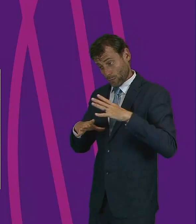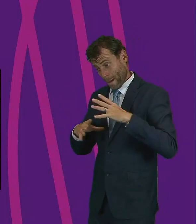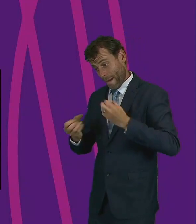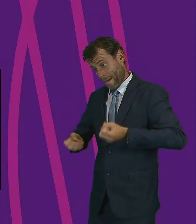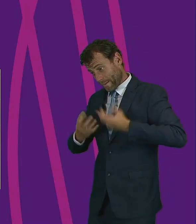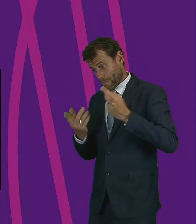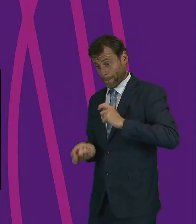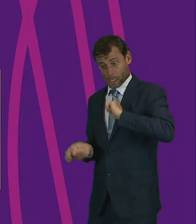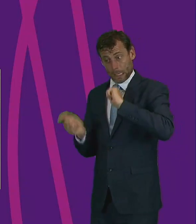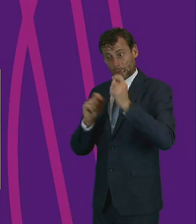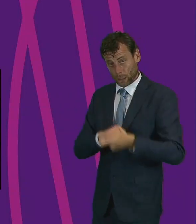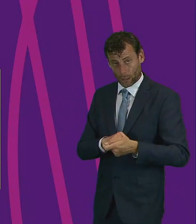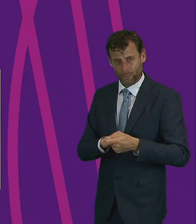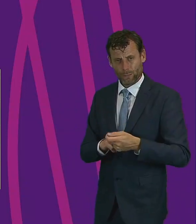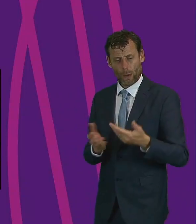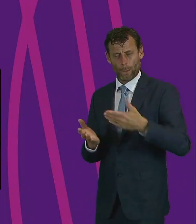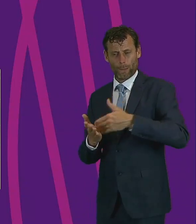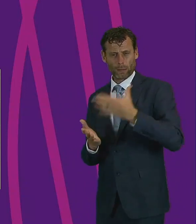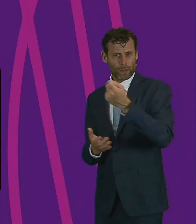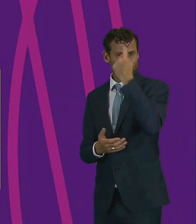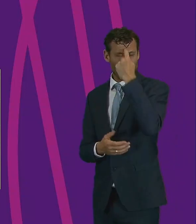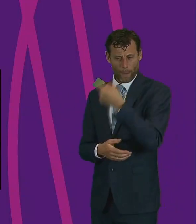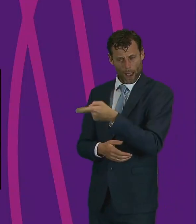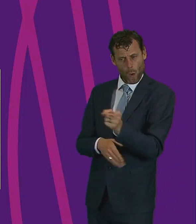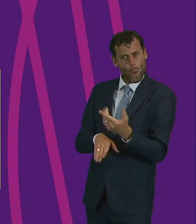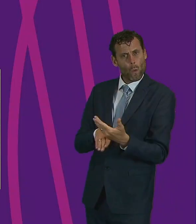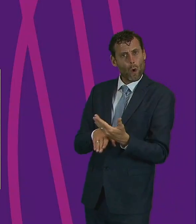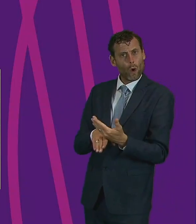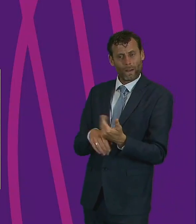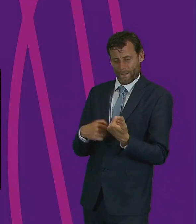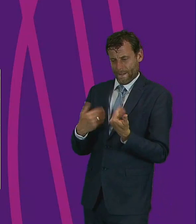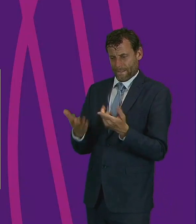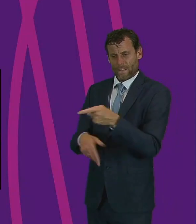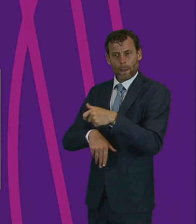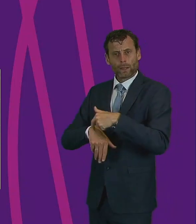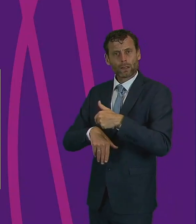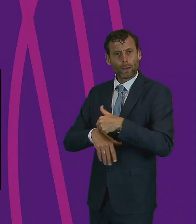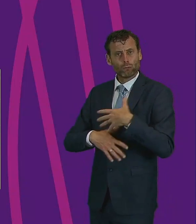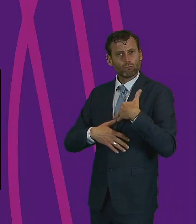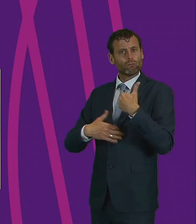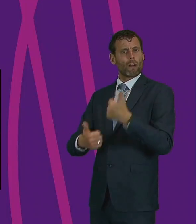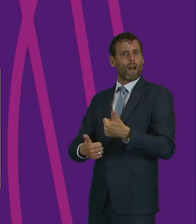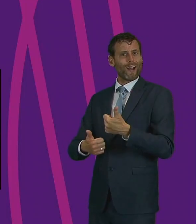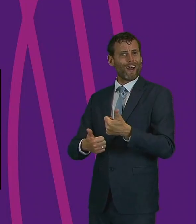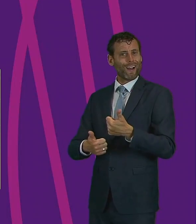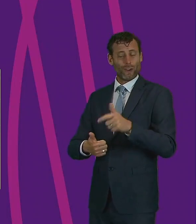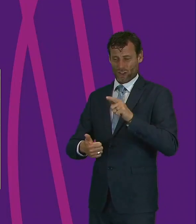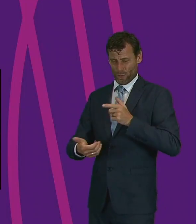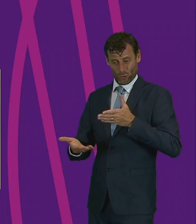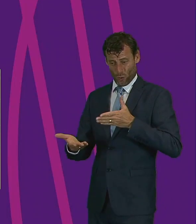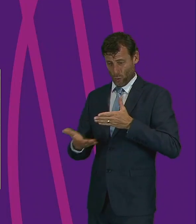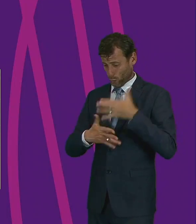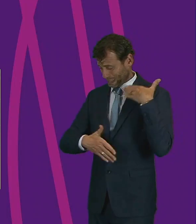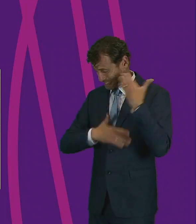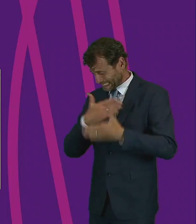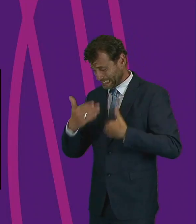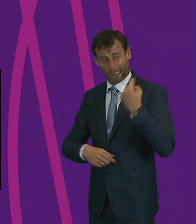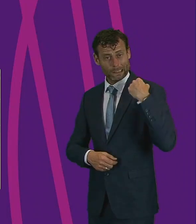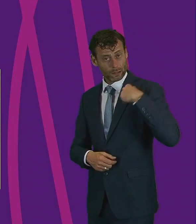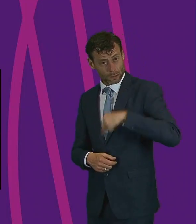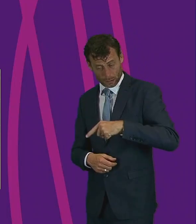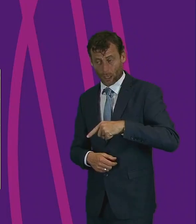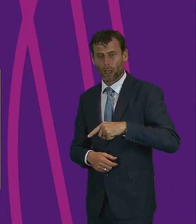they, as individuals and as teams, have recovery time, and that the improvements we have seen in practical and other steps